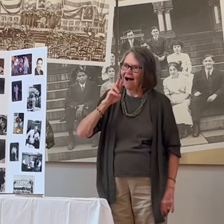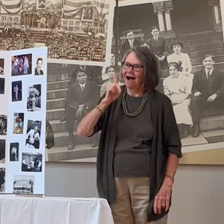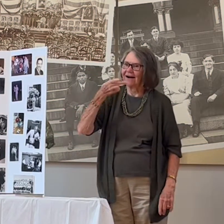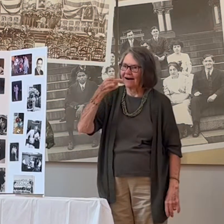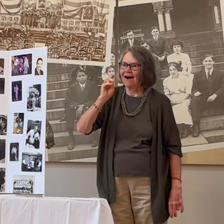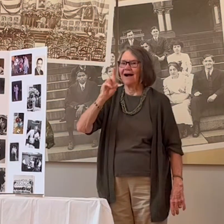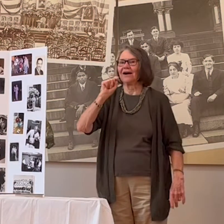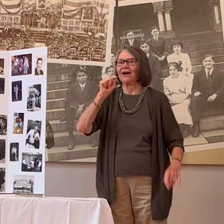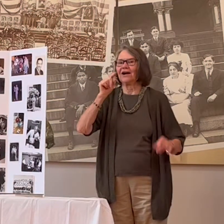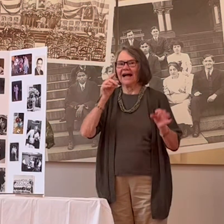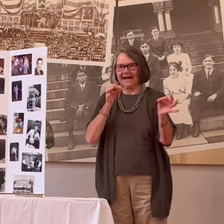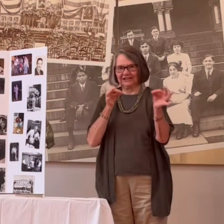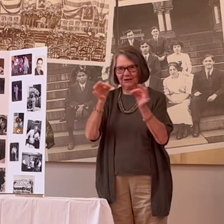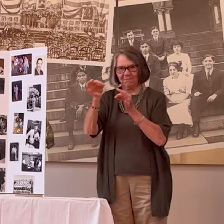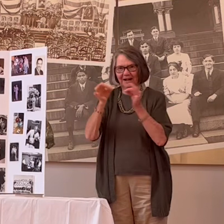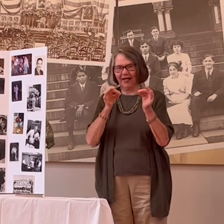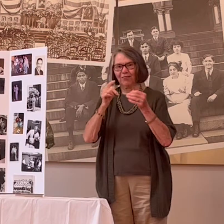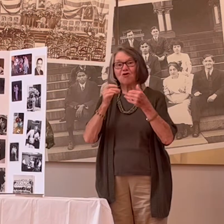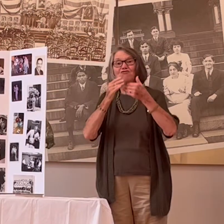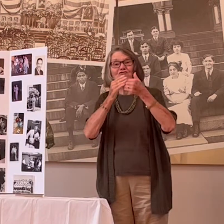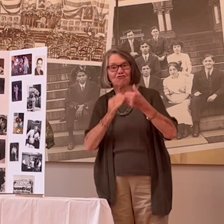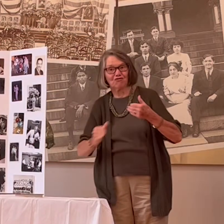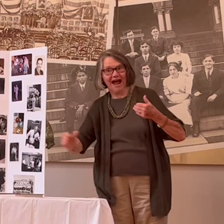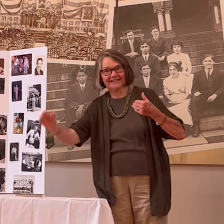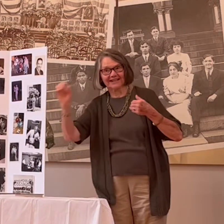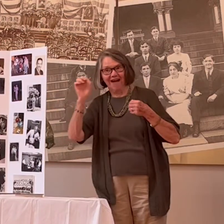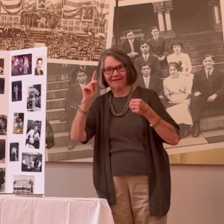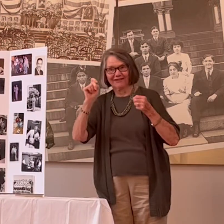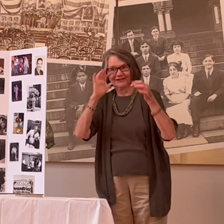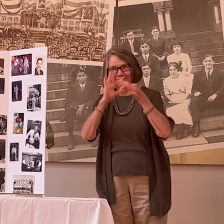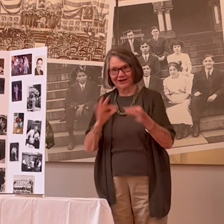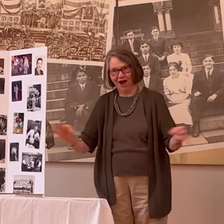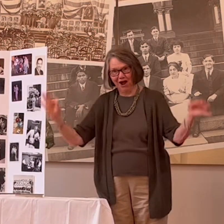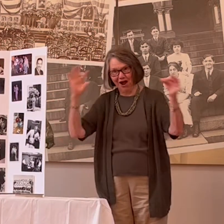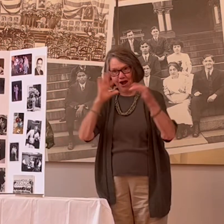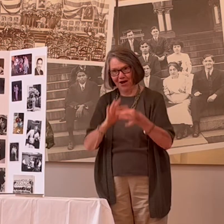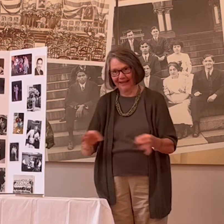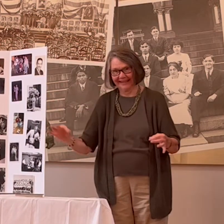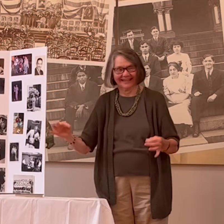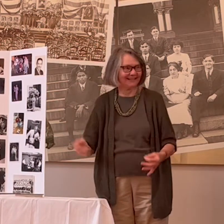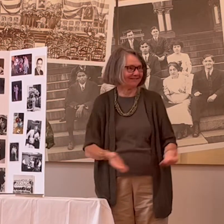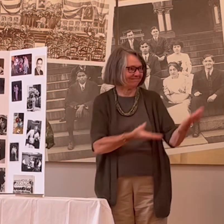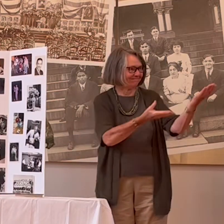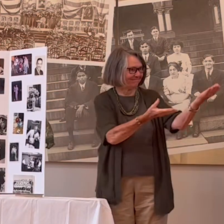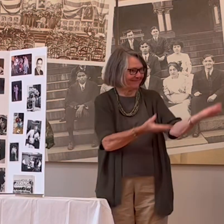And then Glenn, I'll let Glenn explain the rest of the story.